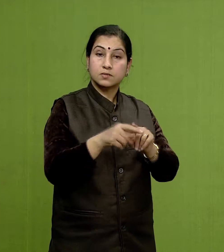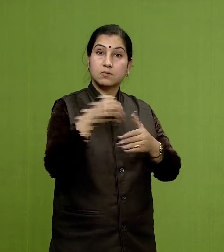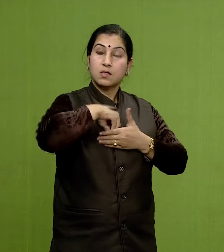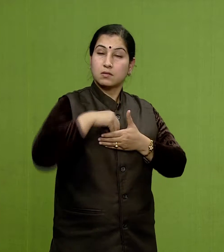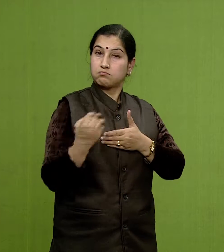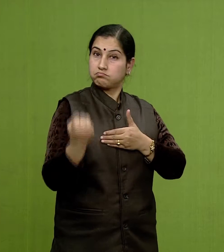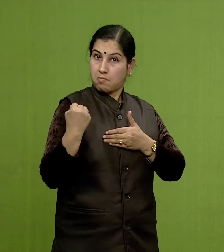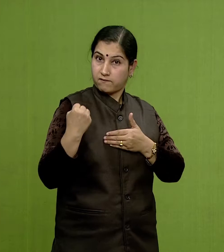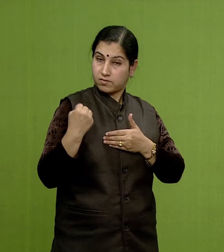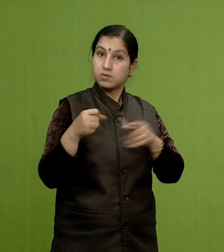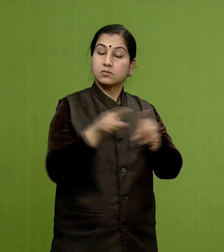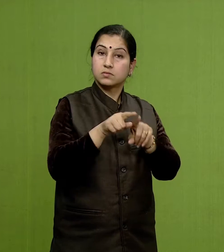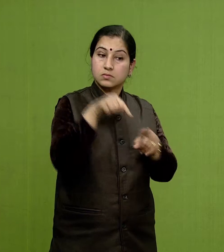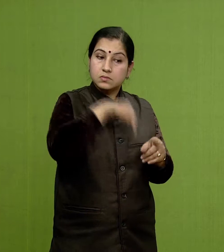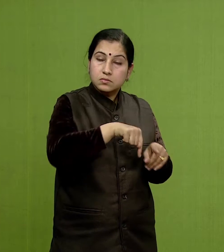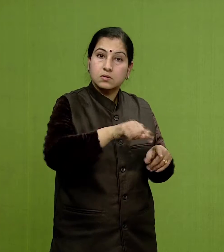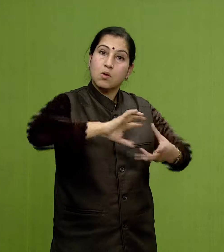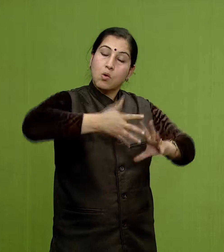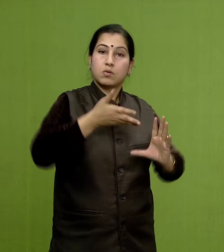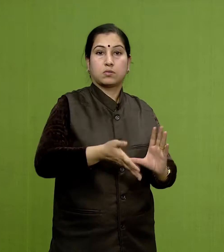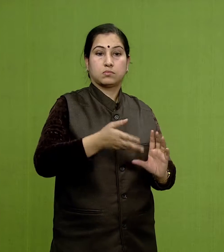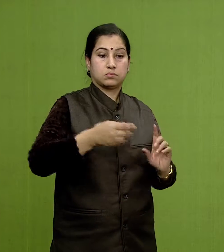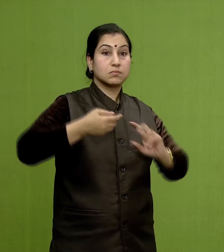potentials are determined by heredity.